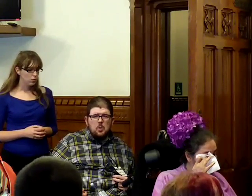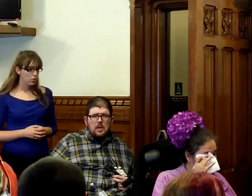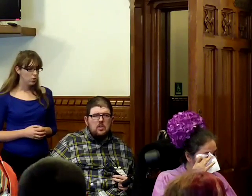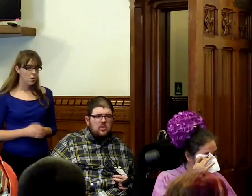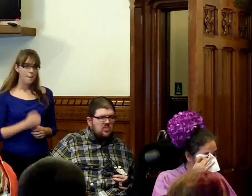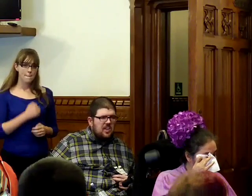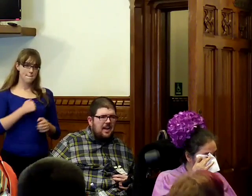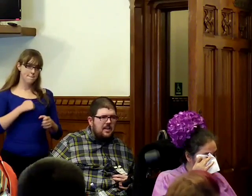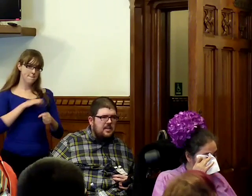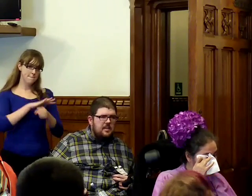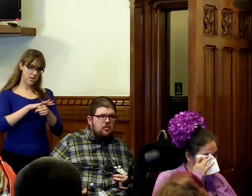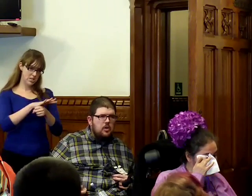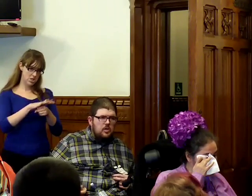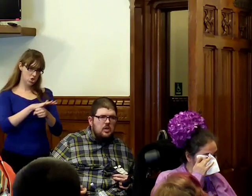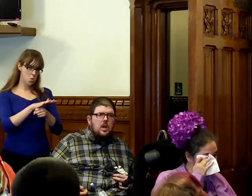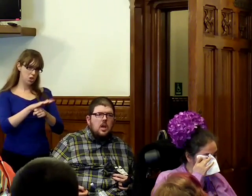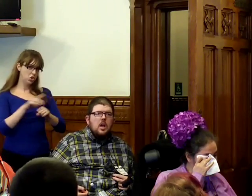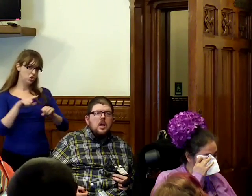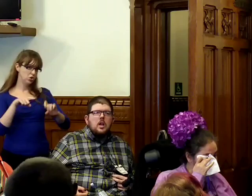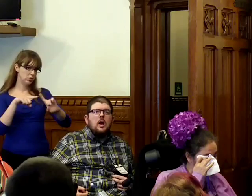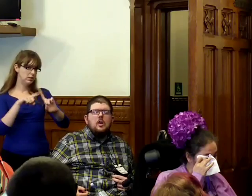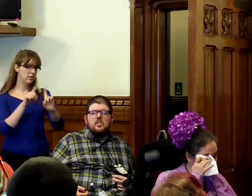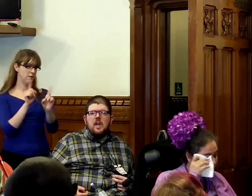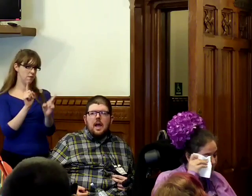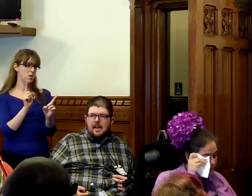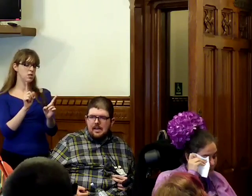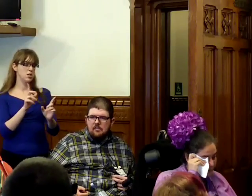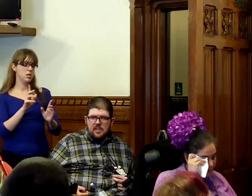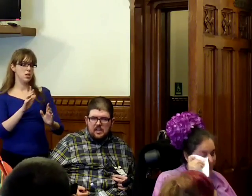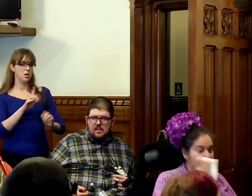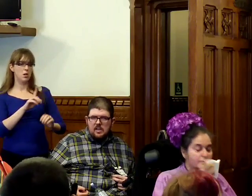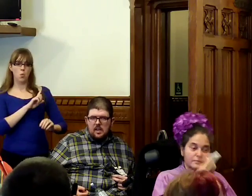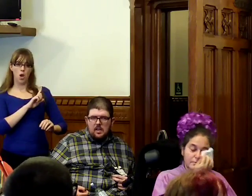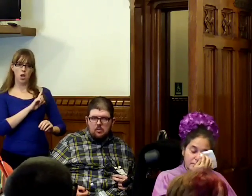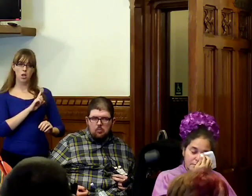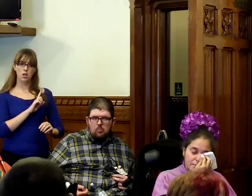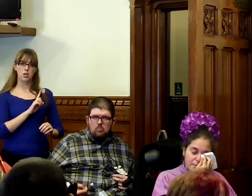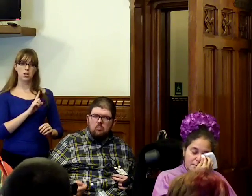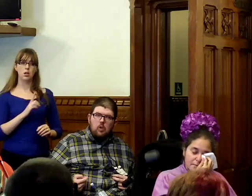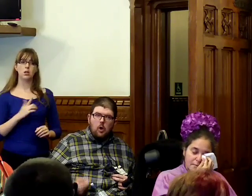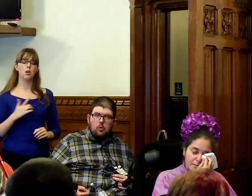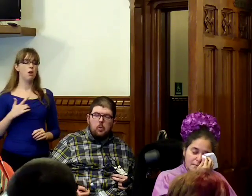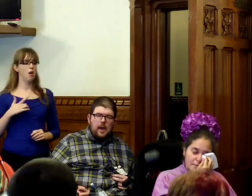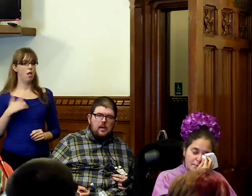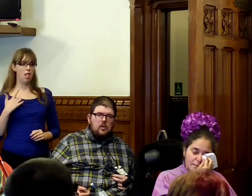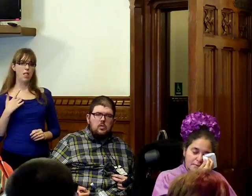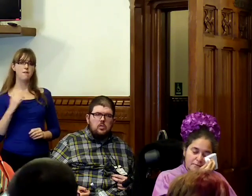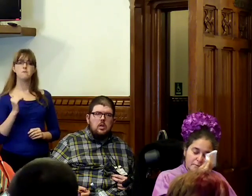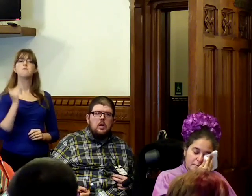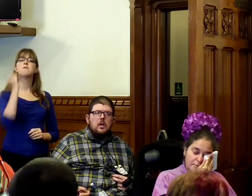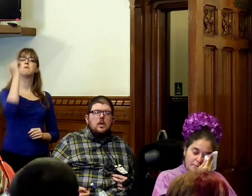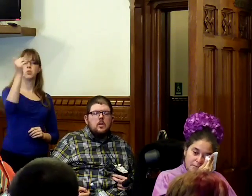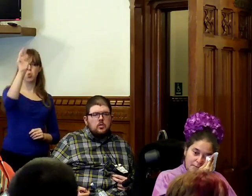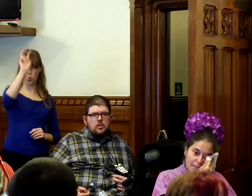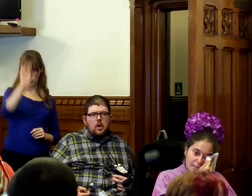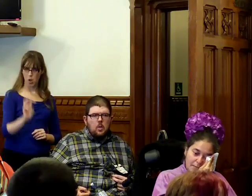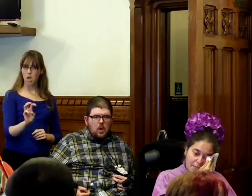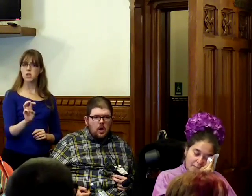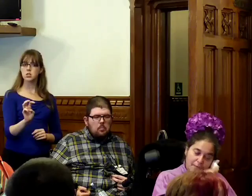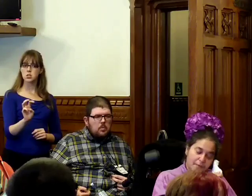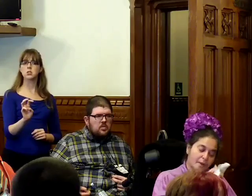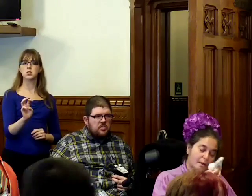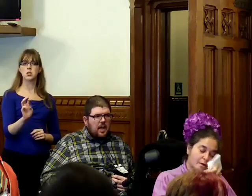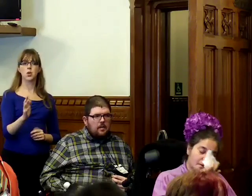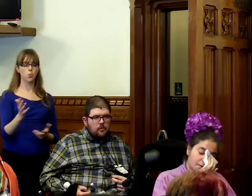My situation is slightly different because I live in North Wales.